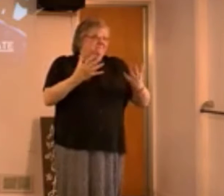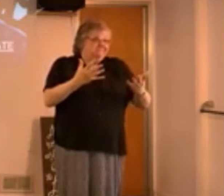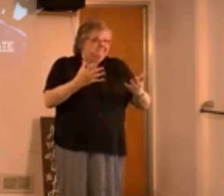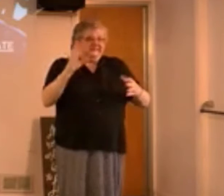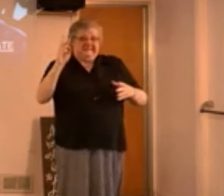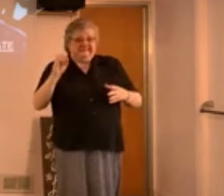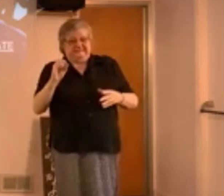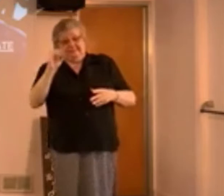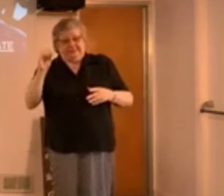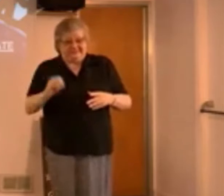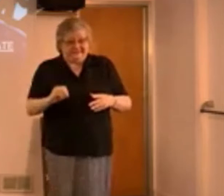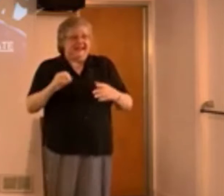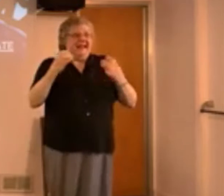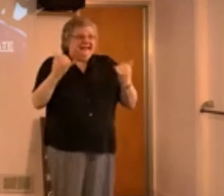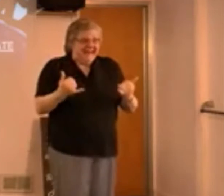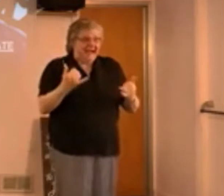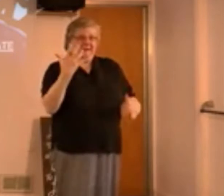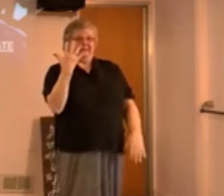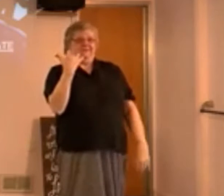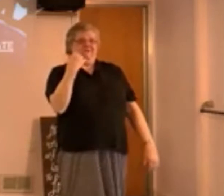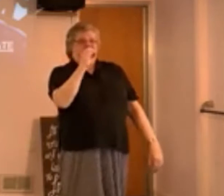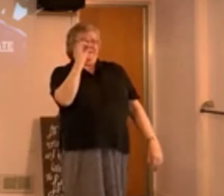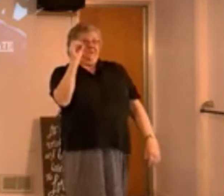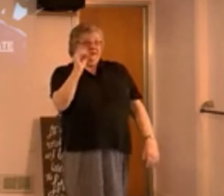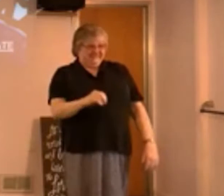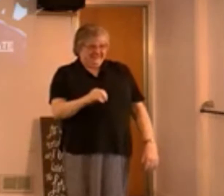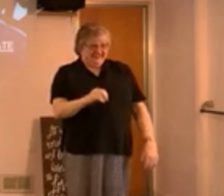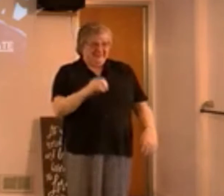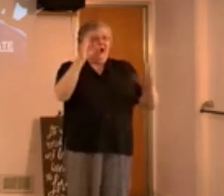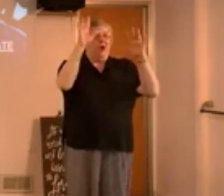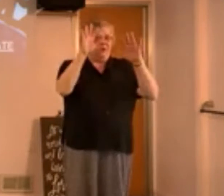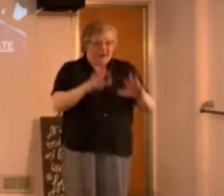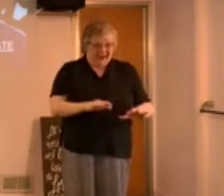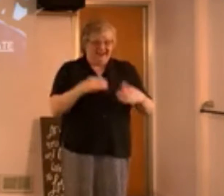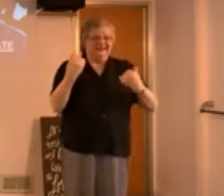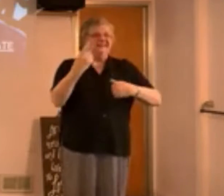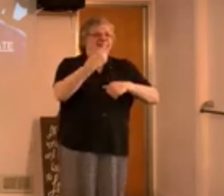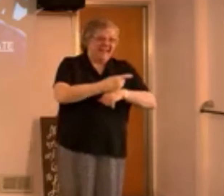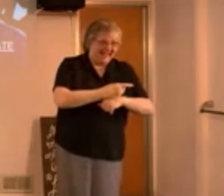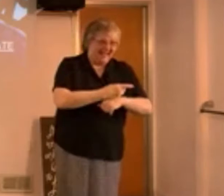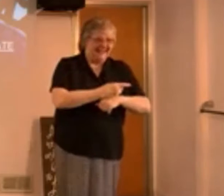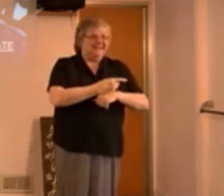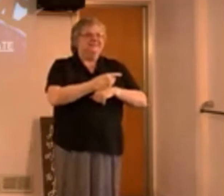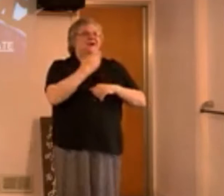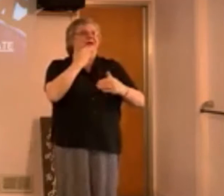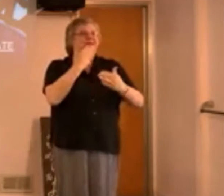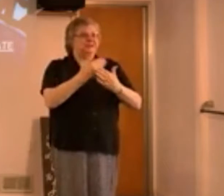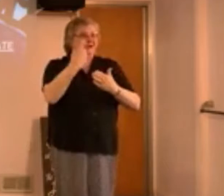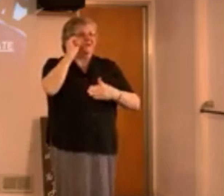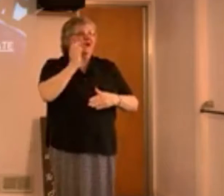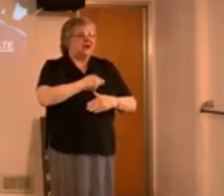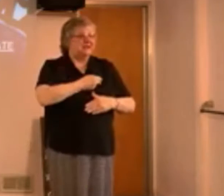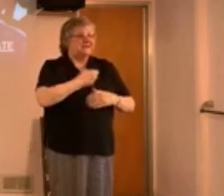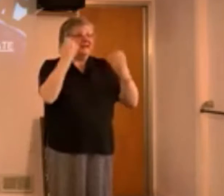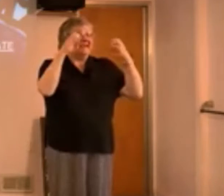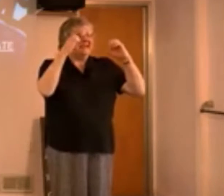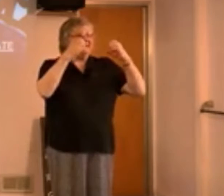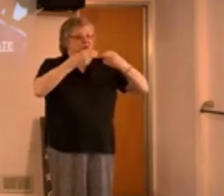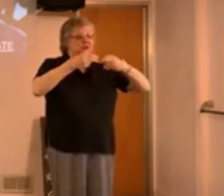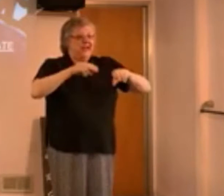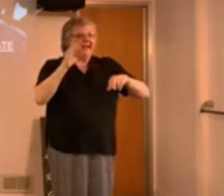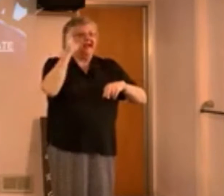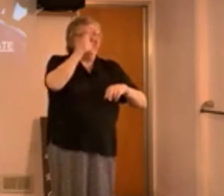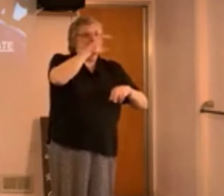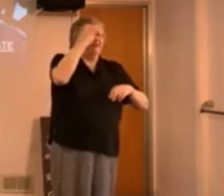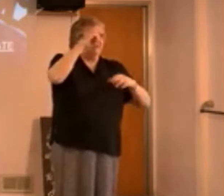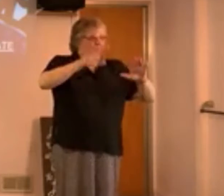rain. It's down to 15% chance of rain. The odds sound good. So Easter egg hunt is on for this afternoon after